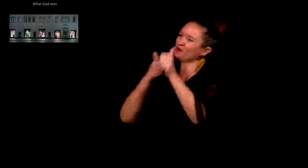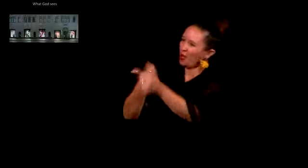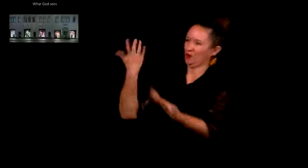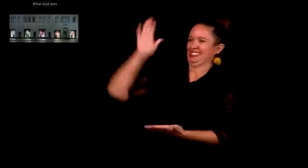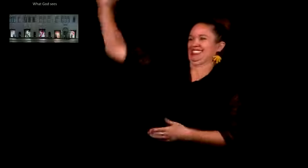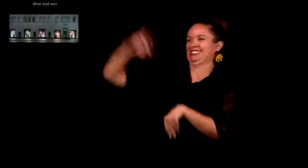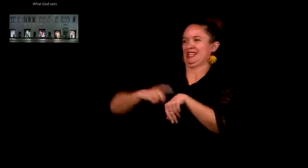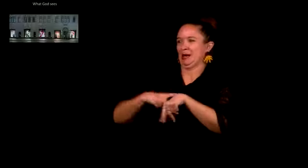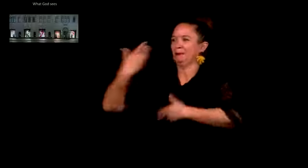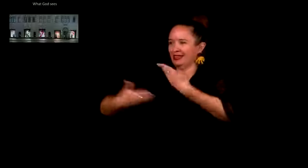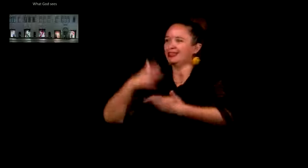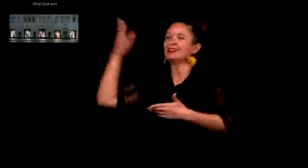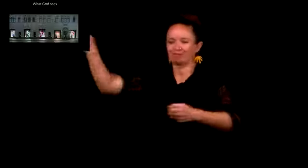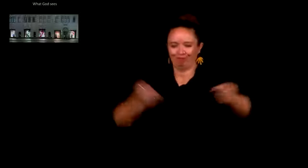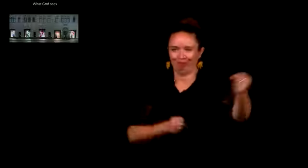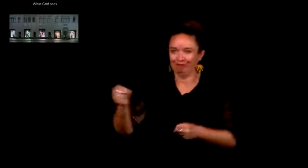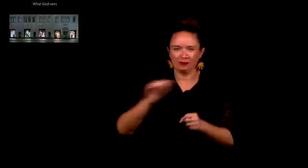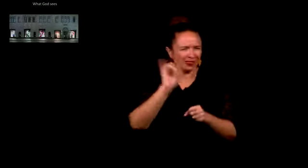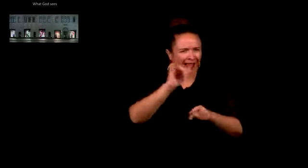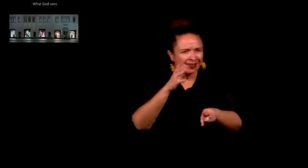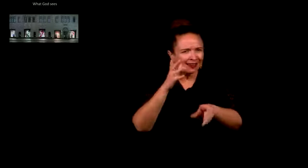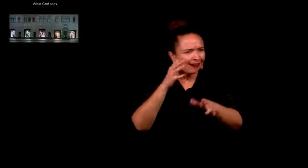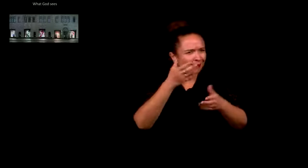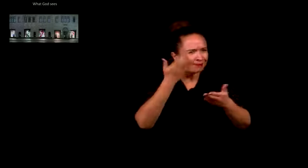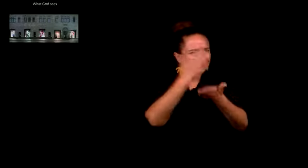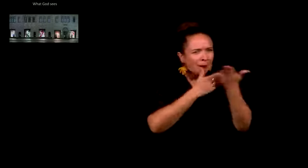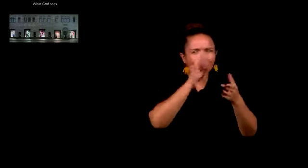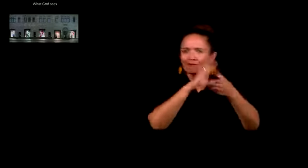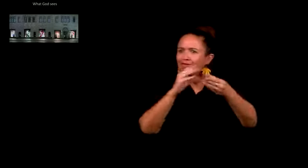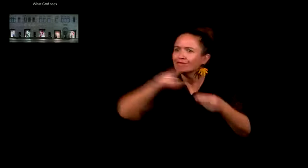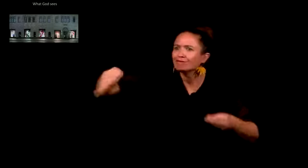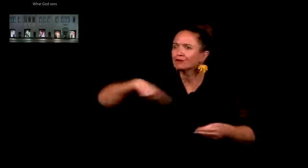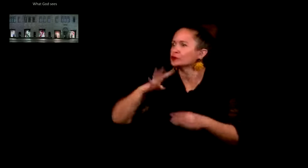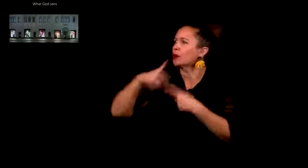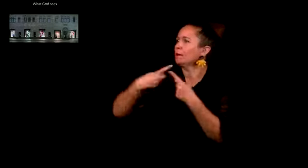oh, well, I'm running late. No, God runs on his time.